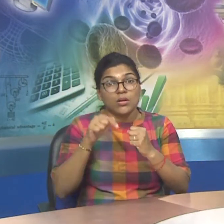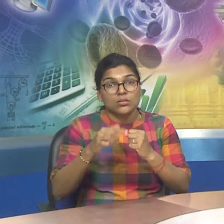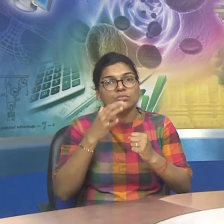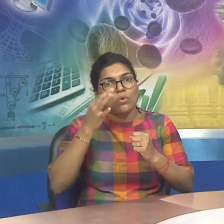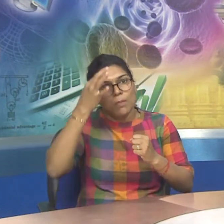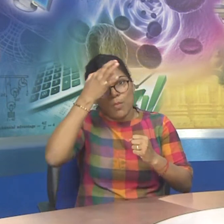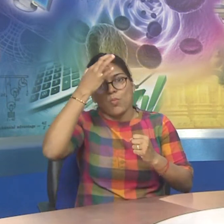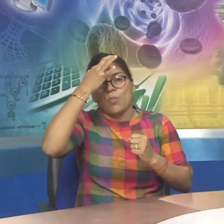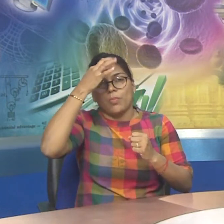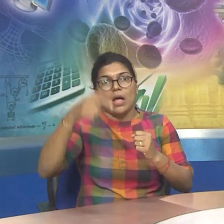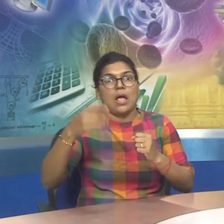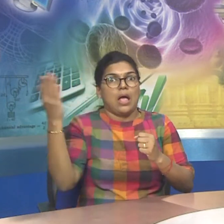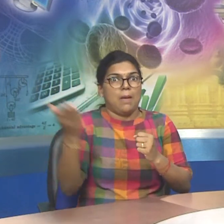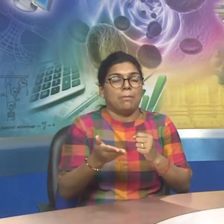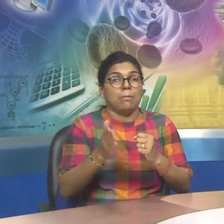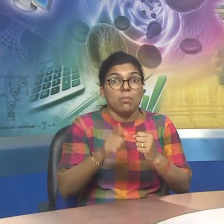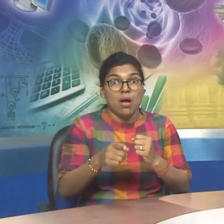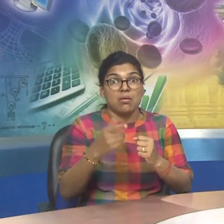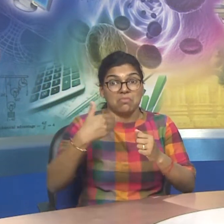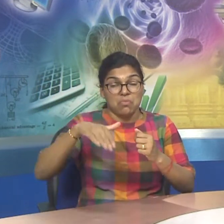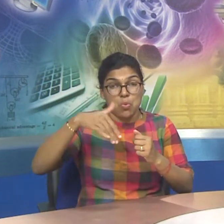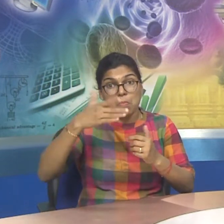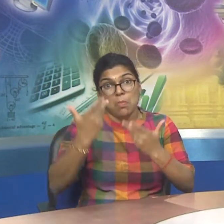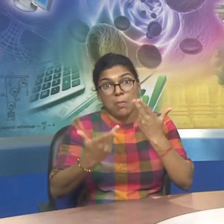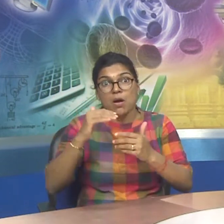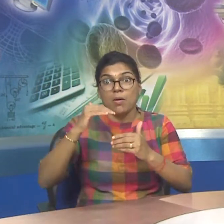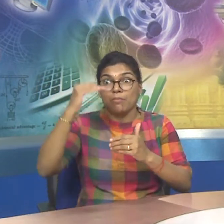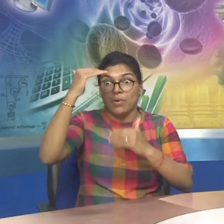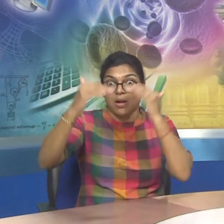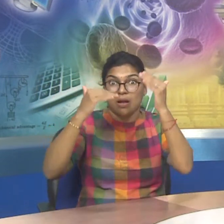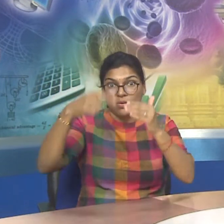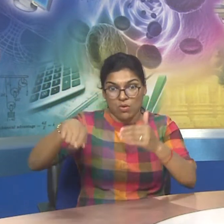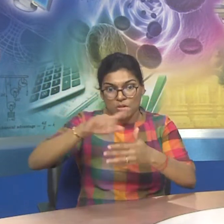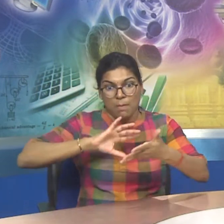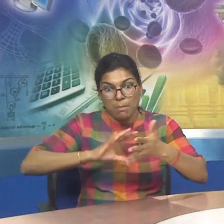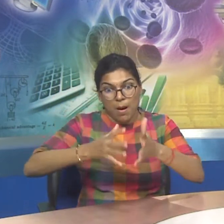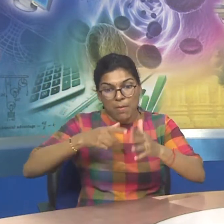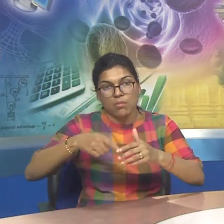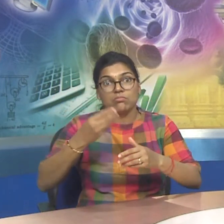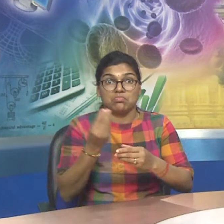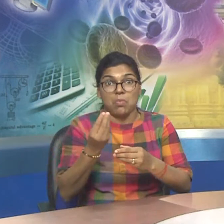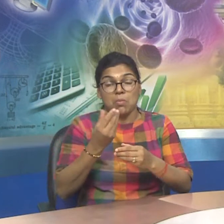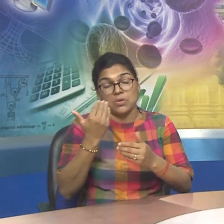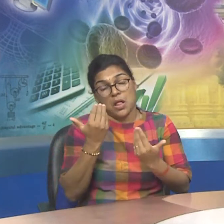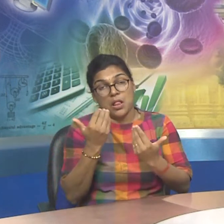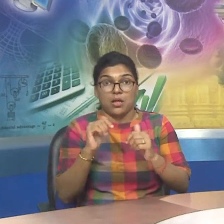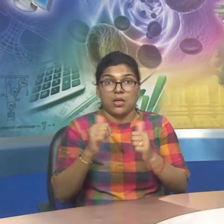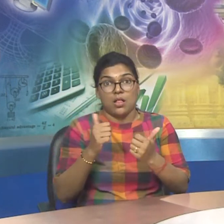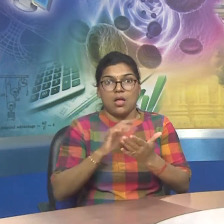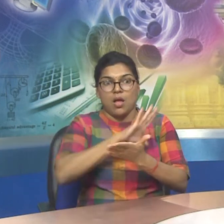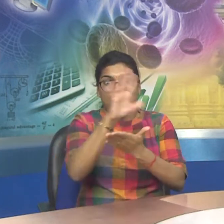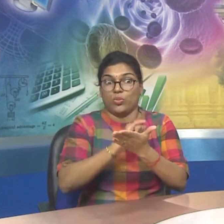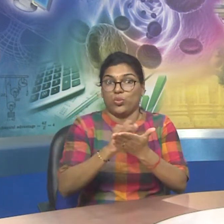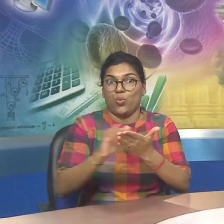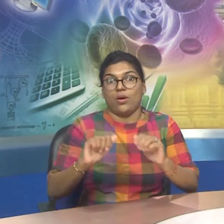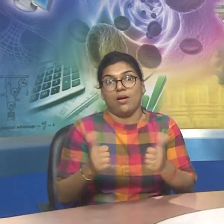And the problem is that only the adults can build a better world.